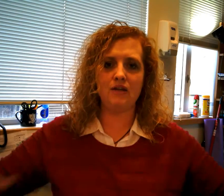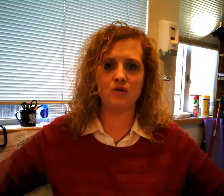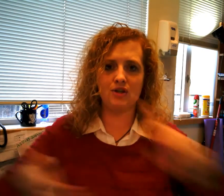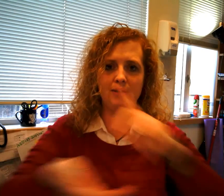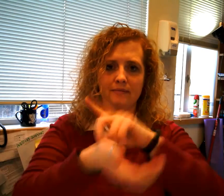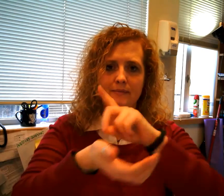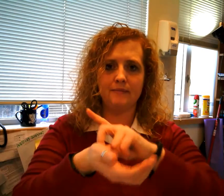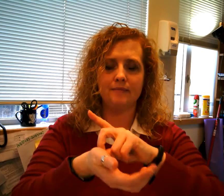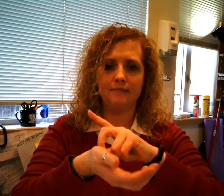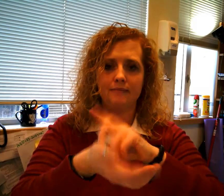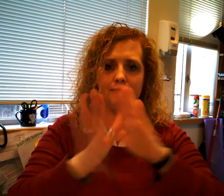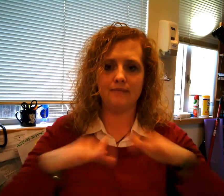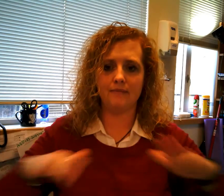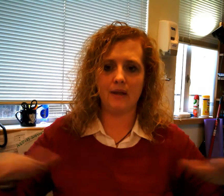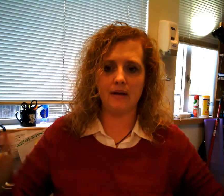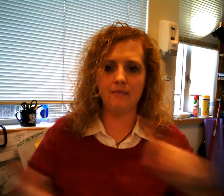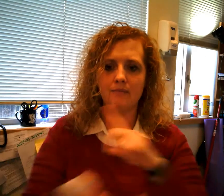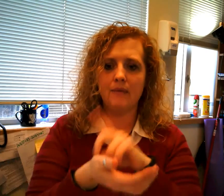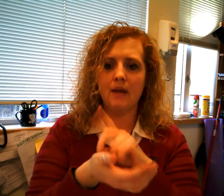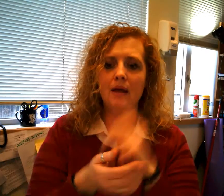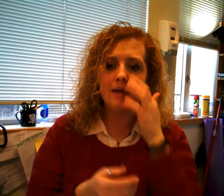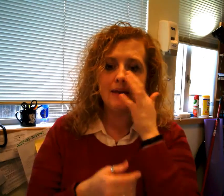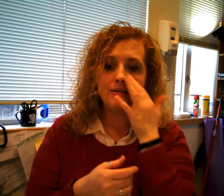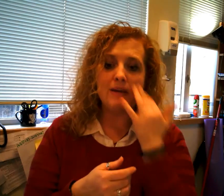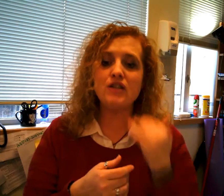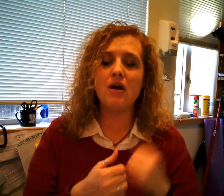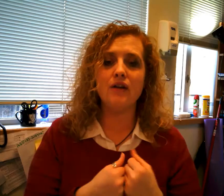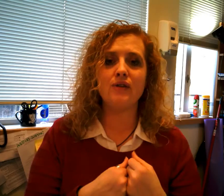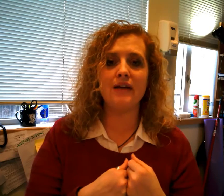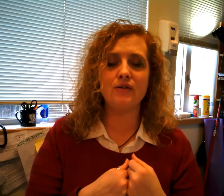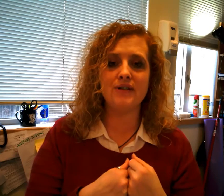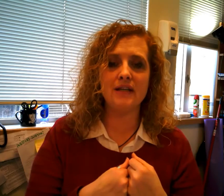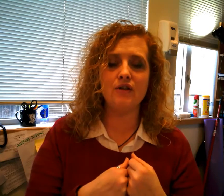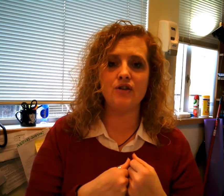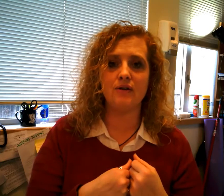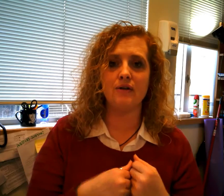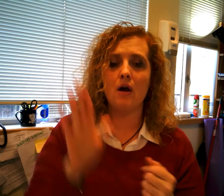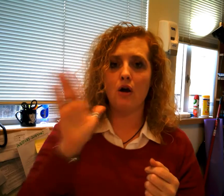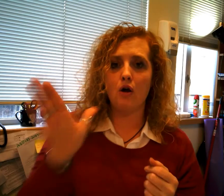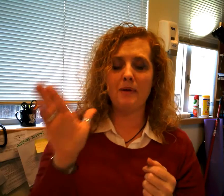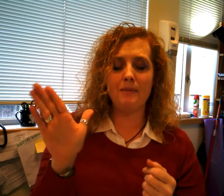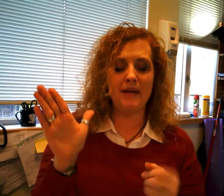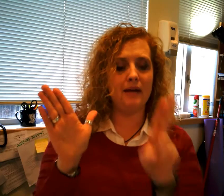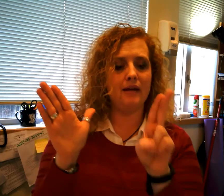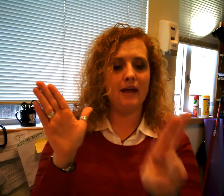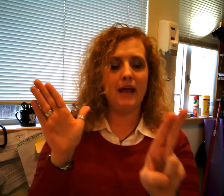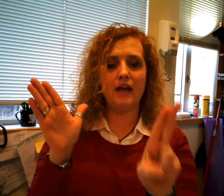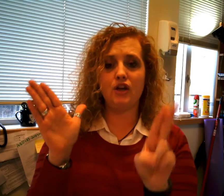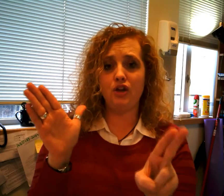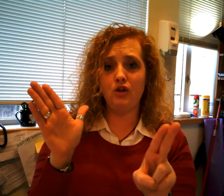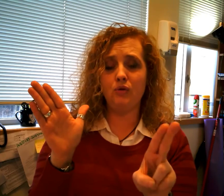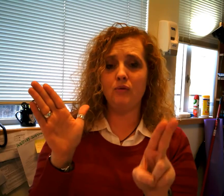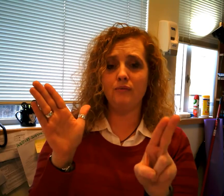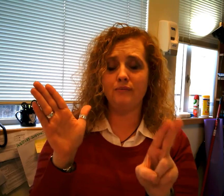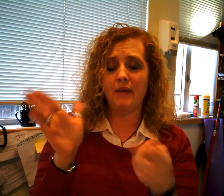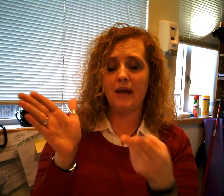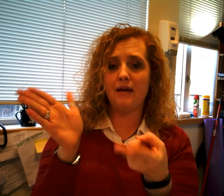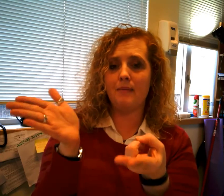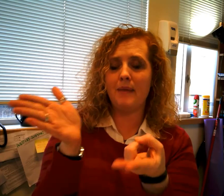Pediatrician. Okay? Next one is contract or signature. Open B and a U, and you're